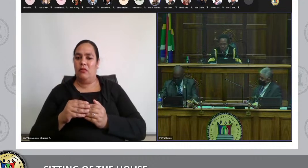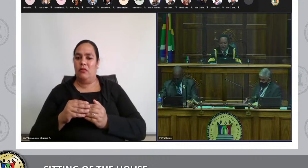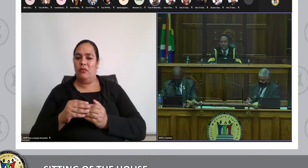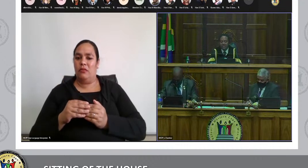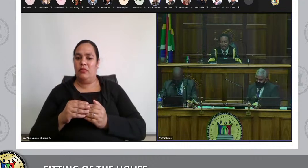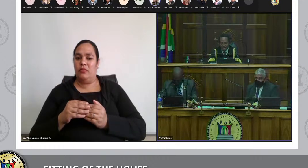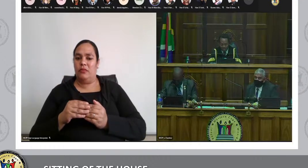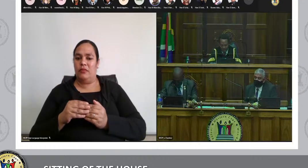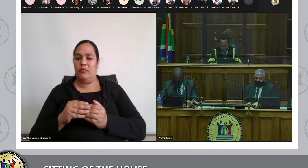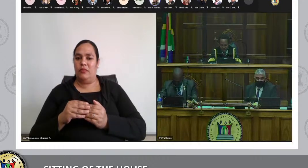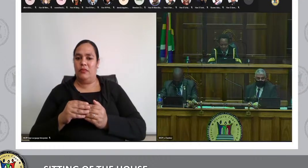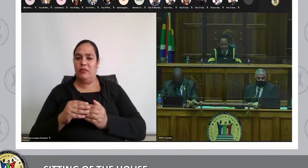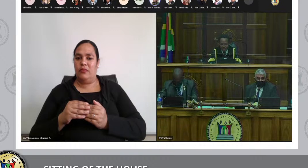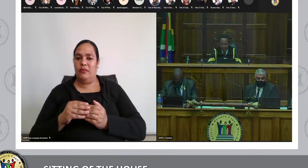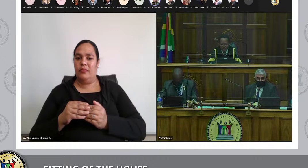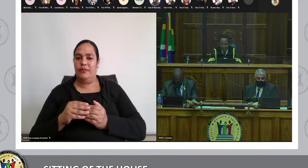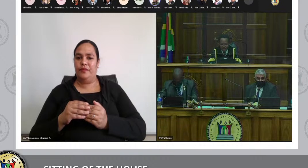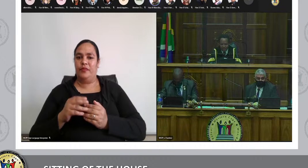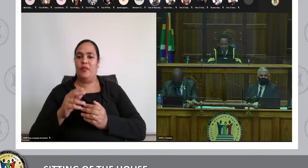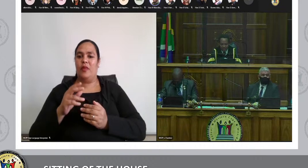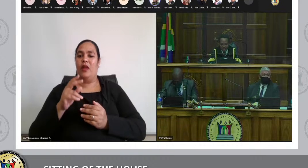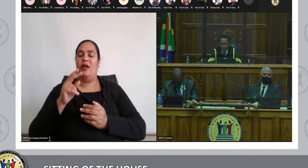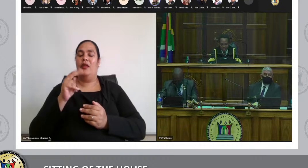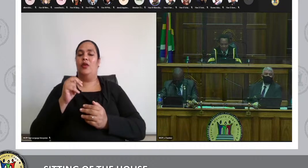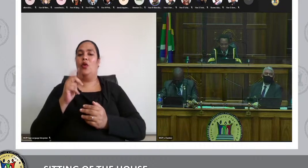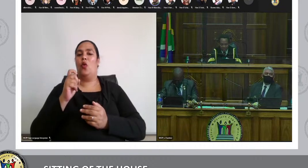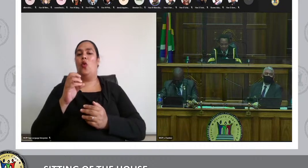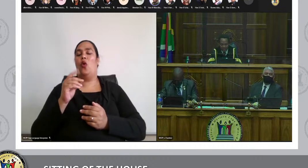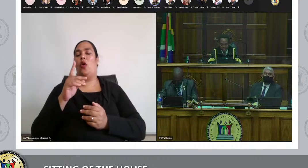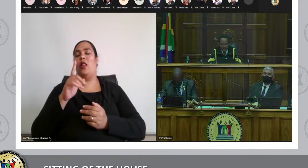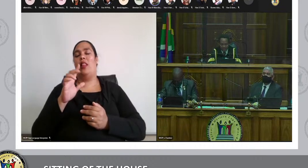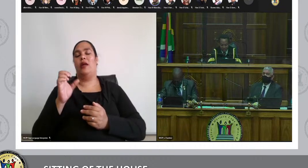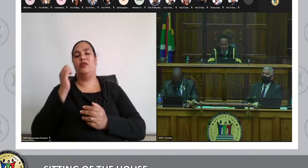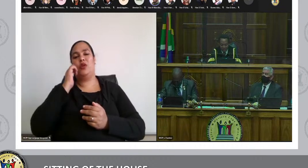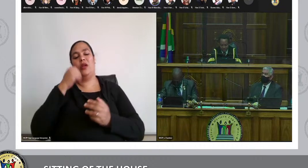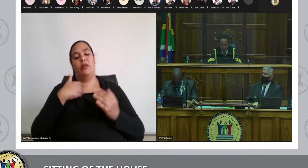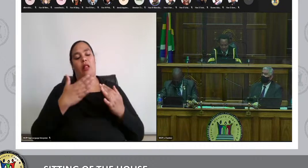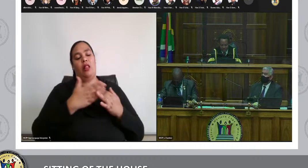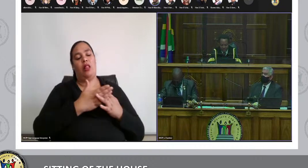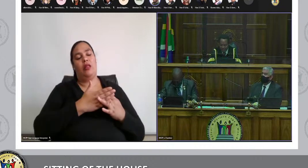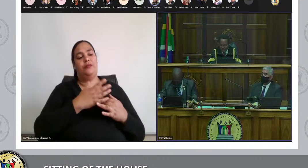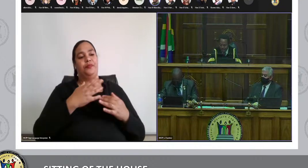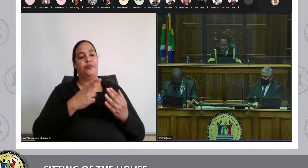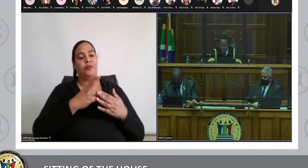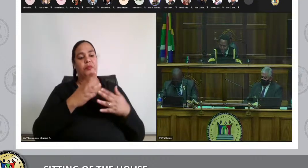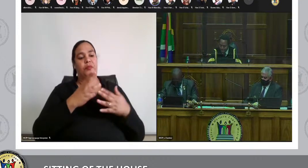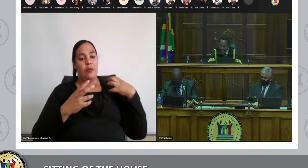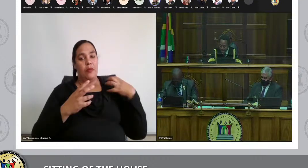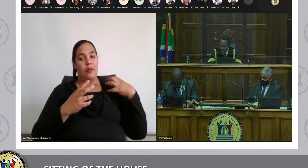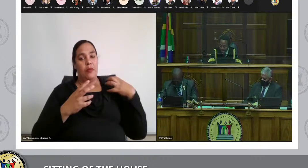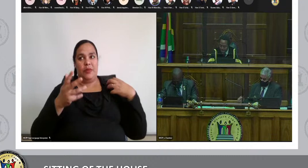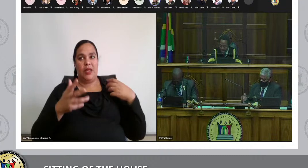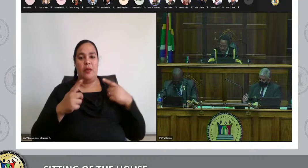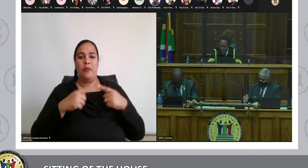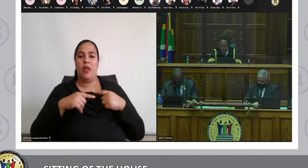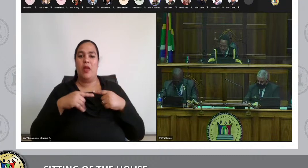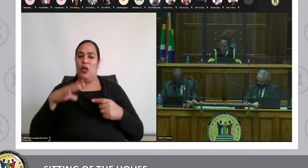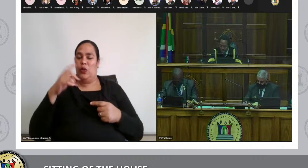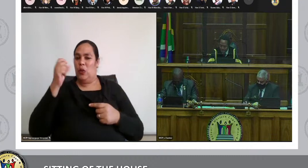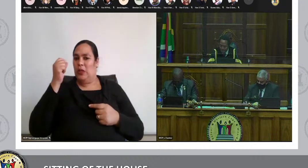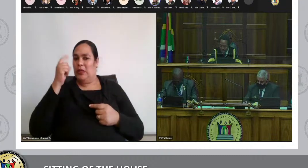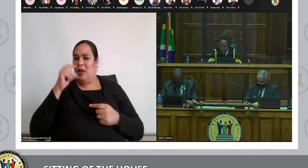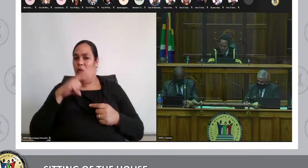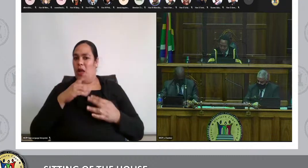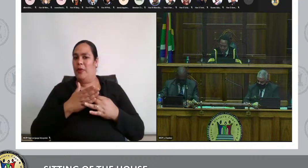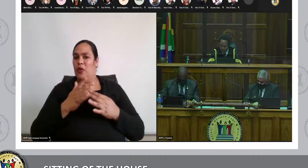Honorable Nkondlo, my apologies to interject to the Minister, Speaker. I just want to understand, I think between